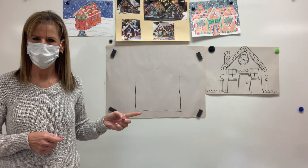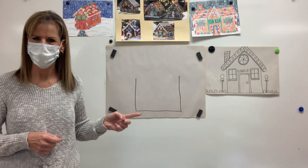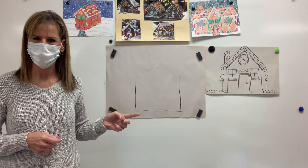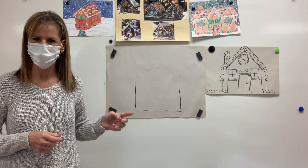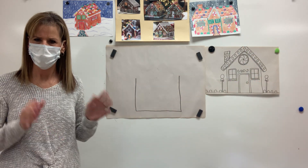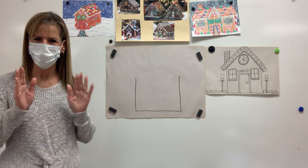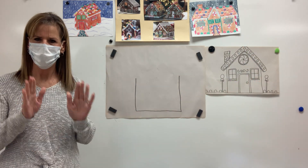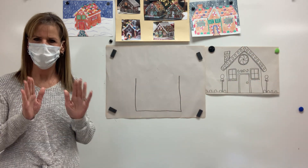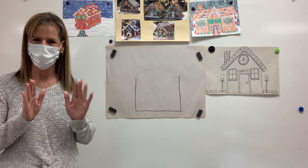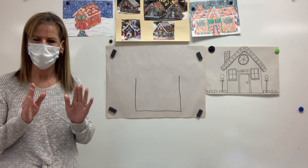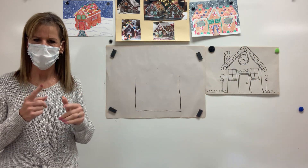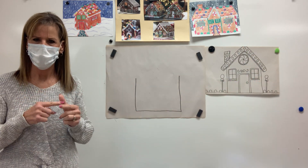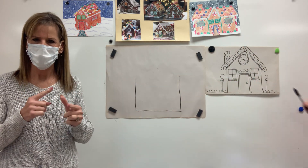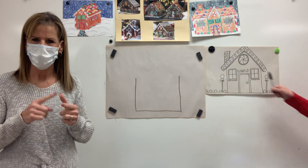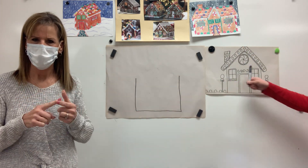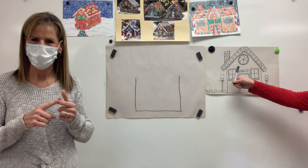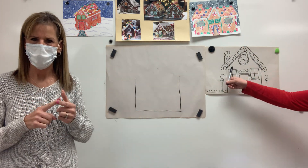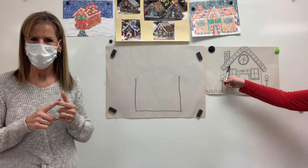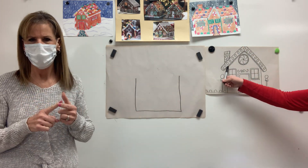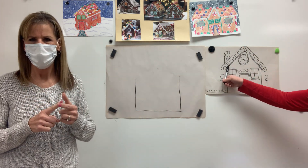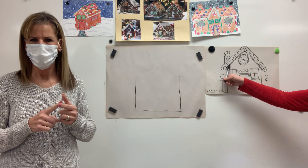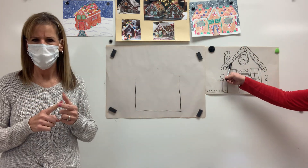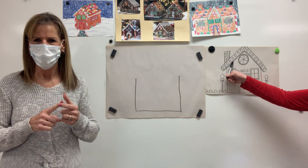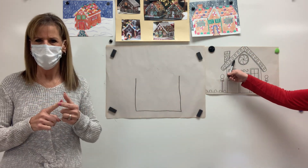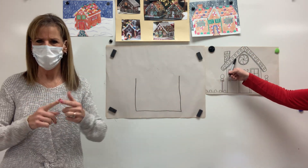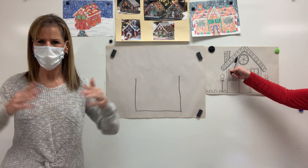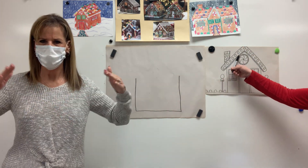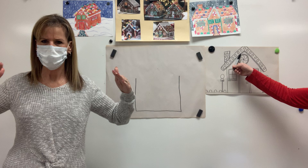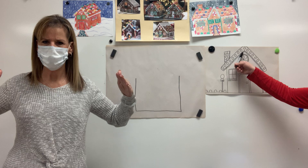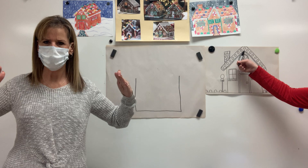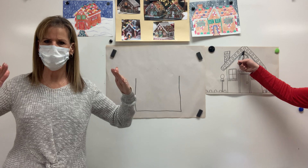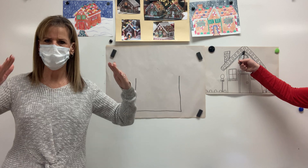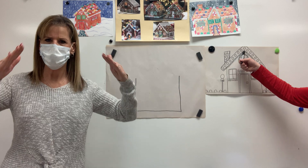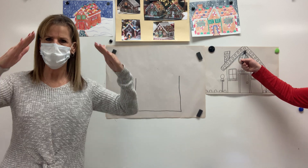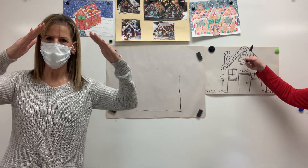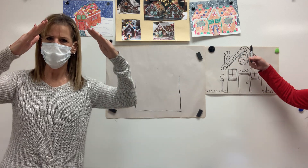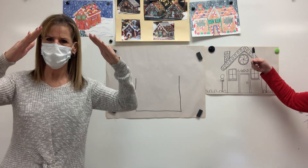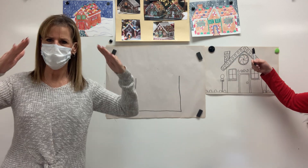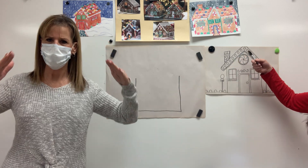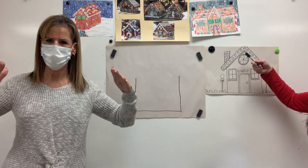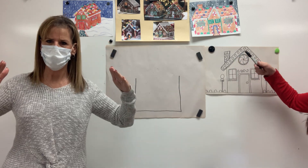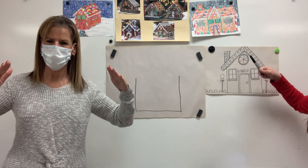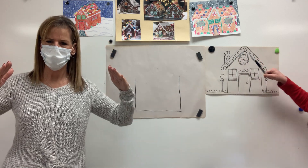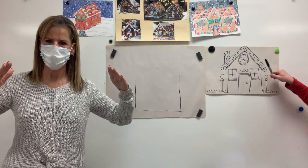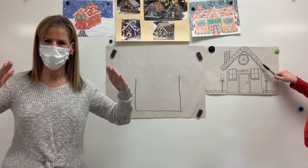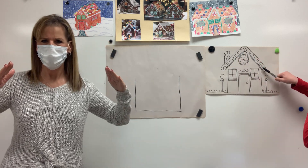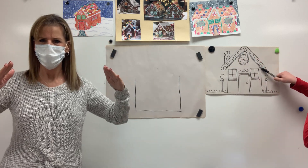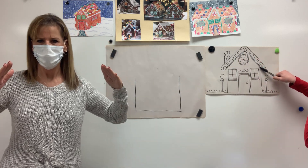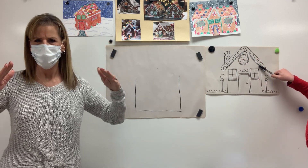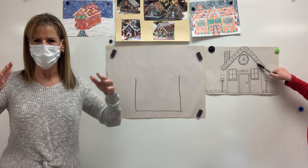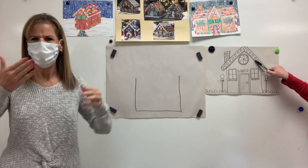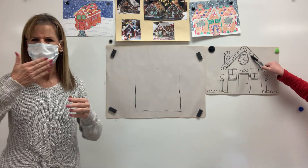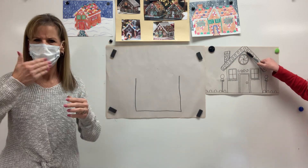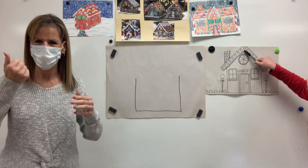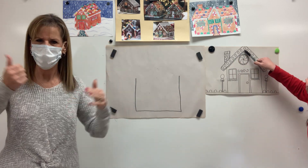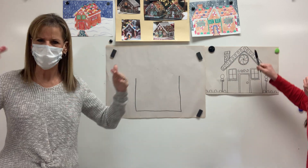Great. And then we're going to slant it for the roof. We're going to come in towards the middle. Do your best and come in towards the